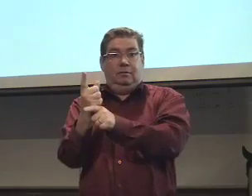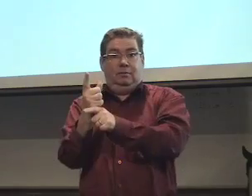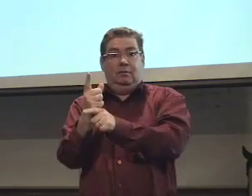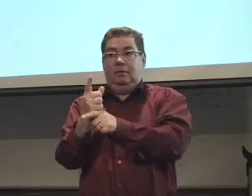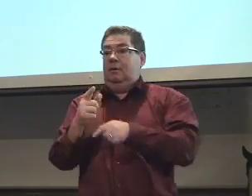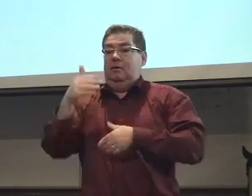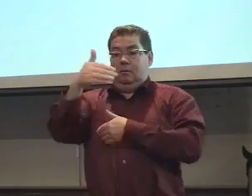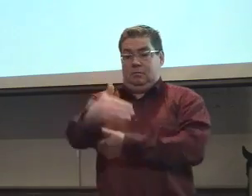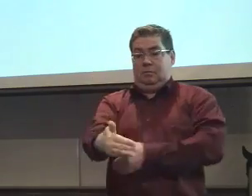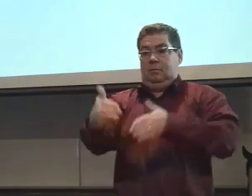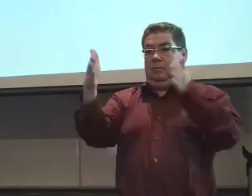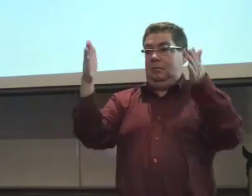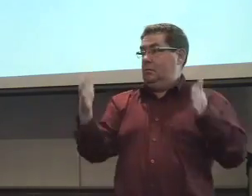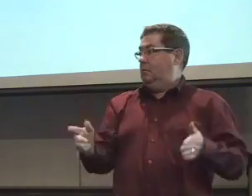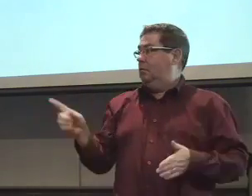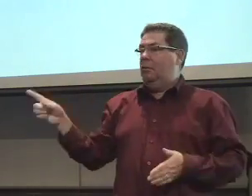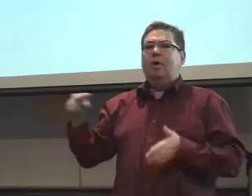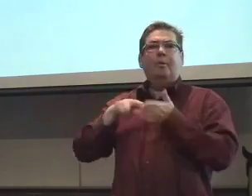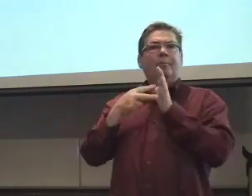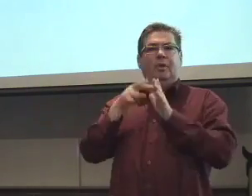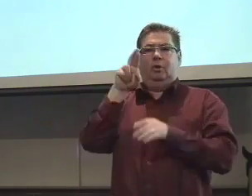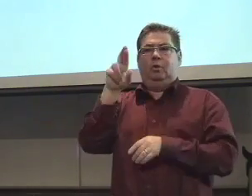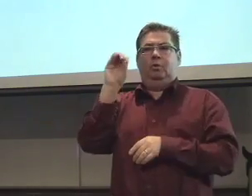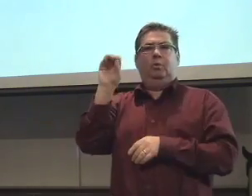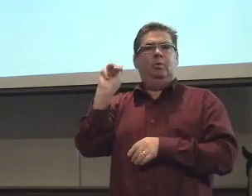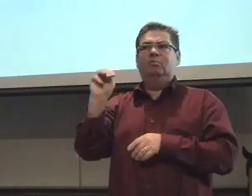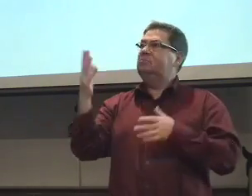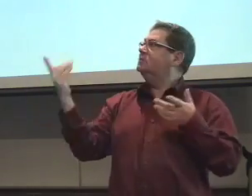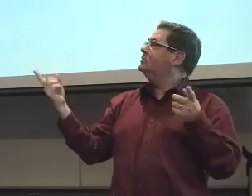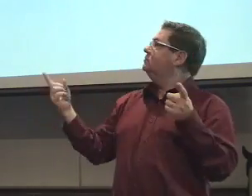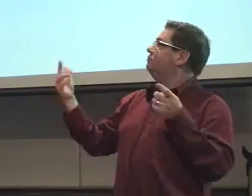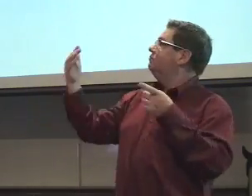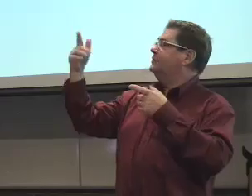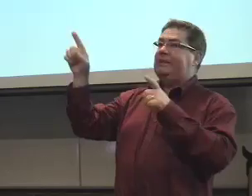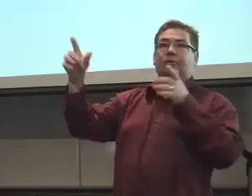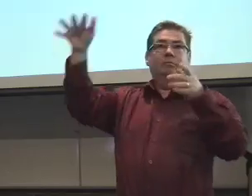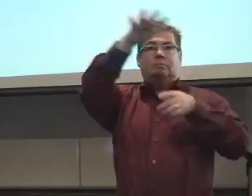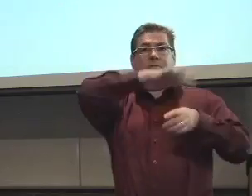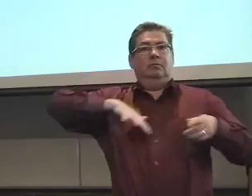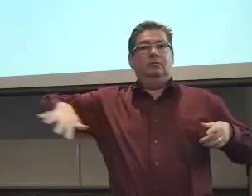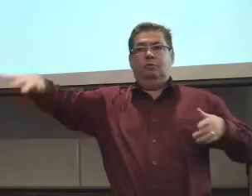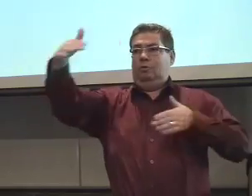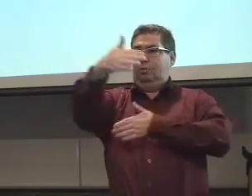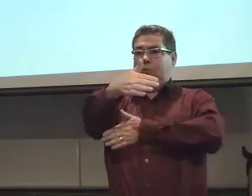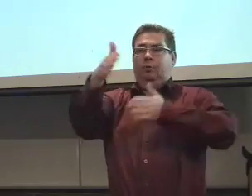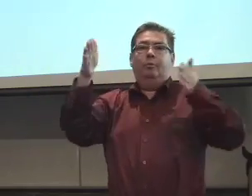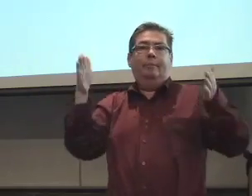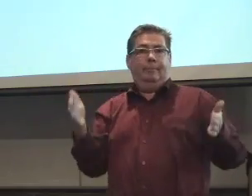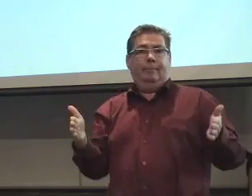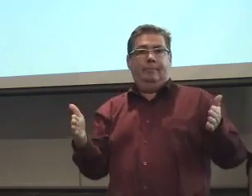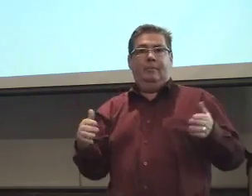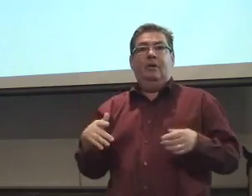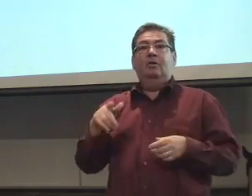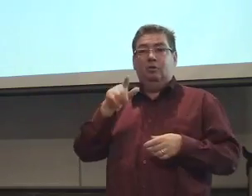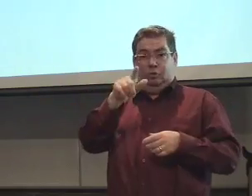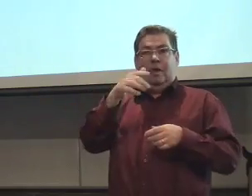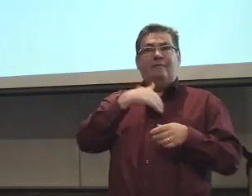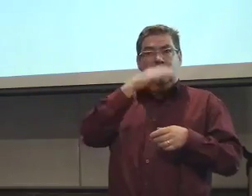This sign means room. A physical place, such as this room. So far we have leave